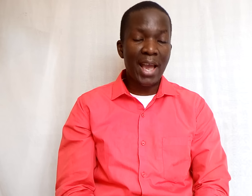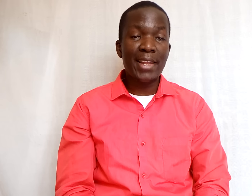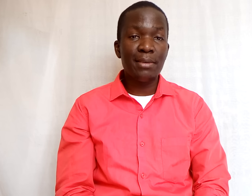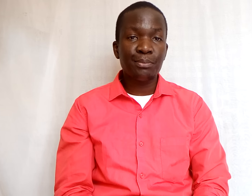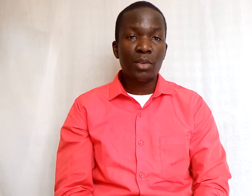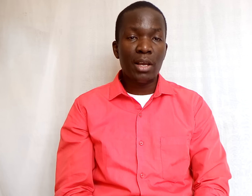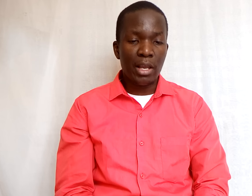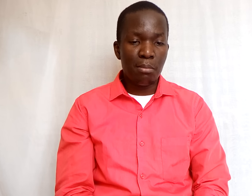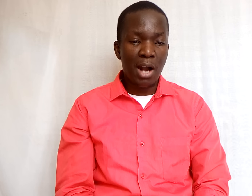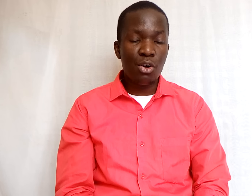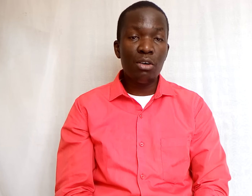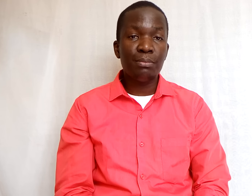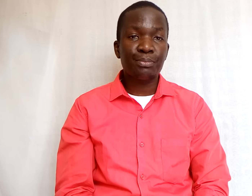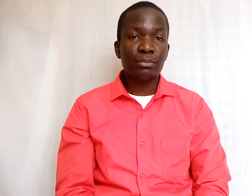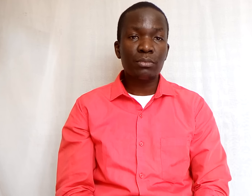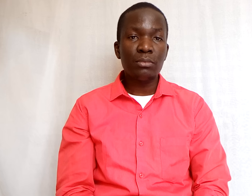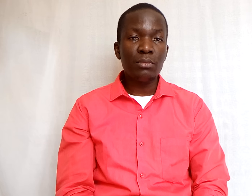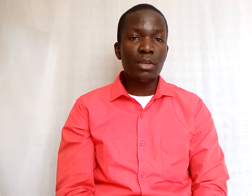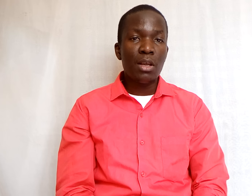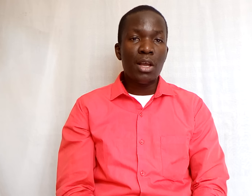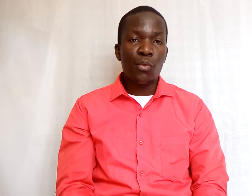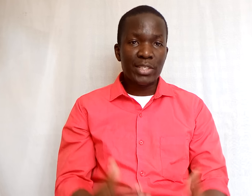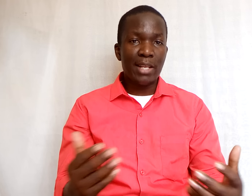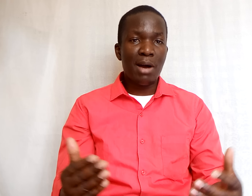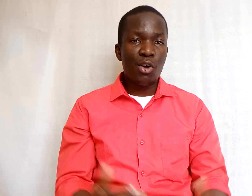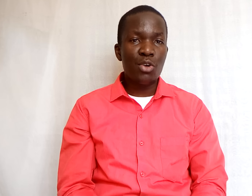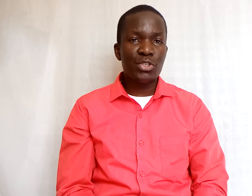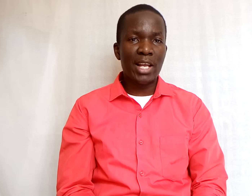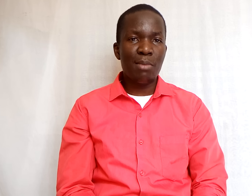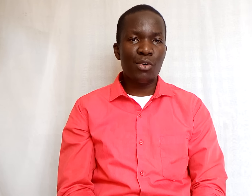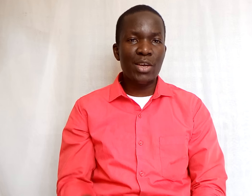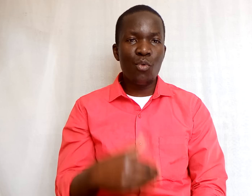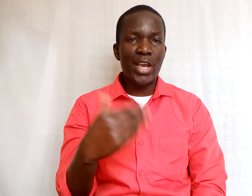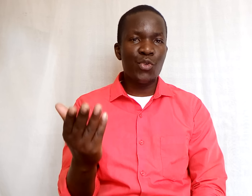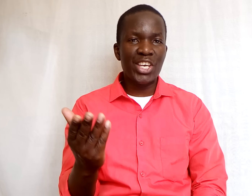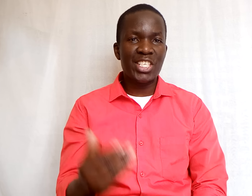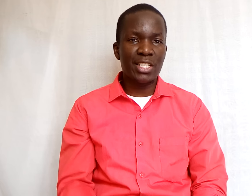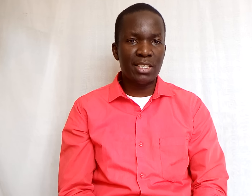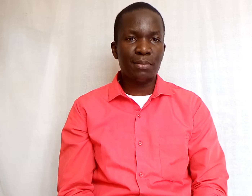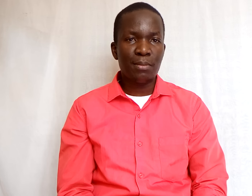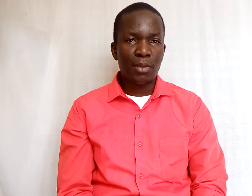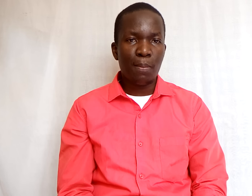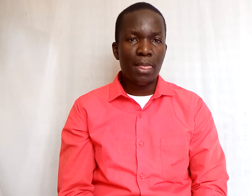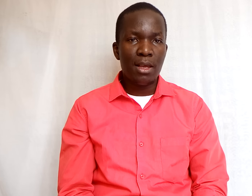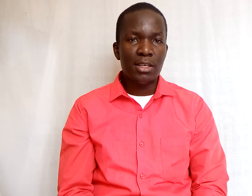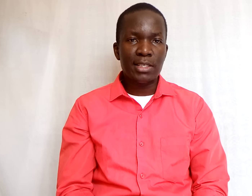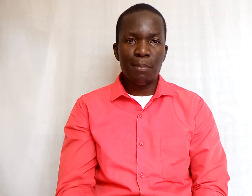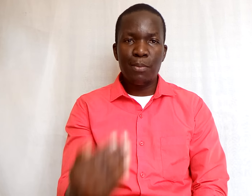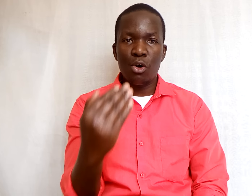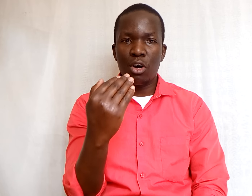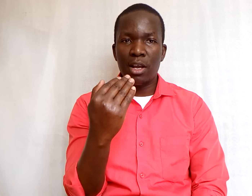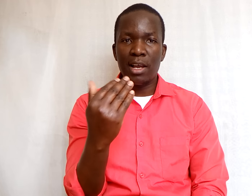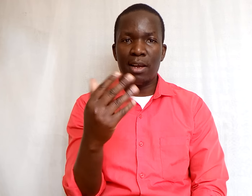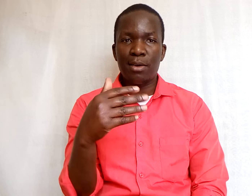sign mango. We sign mango. How do you sign mango? The way you eat it. Some people,